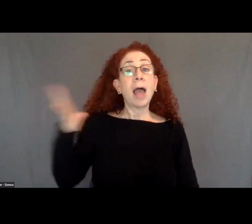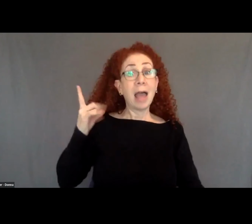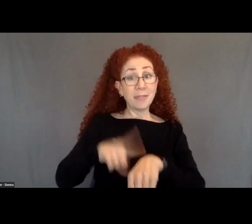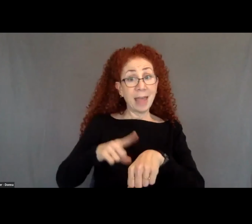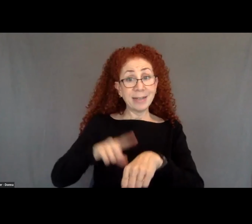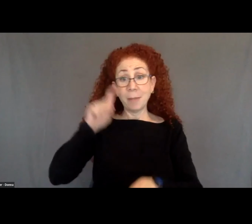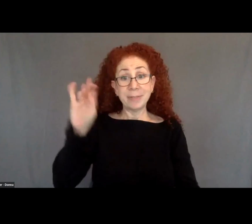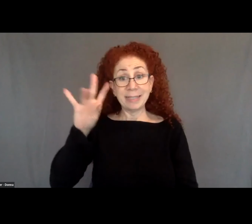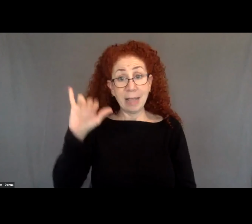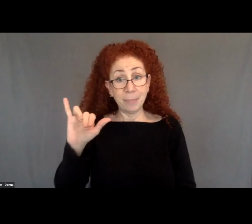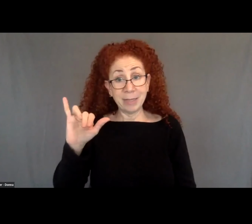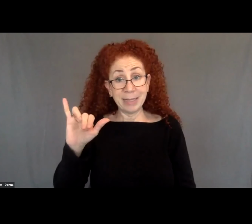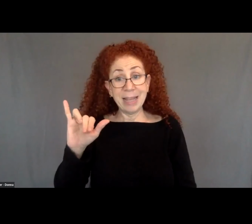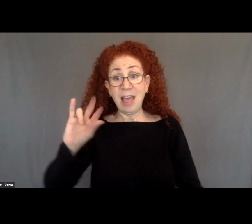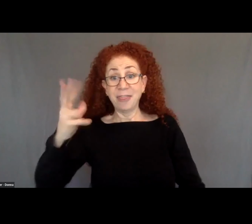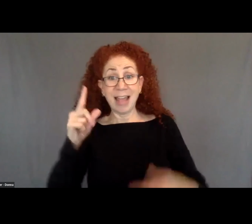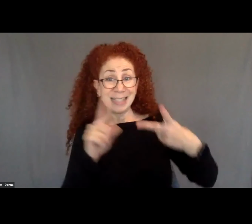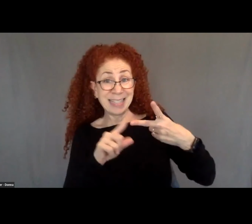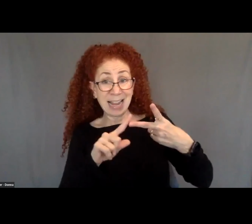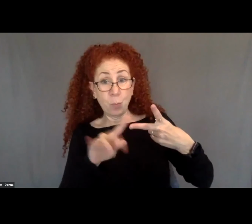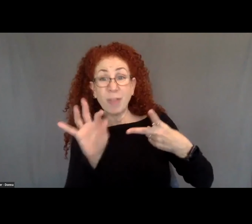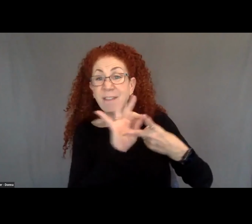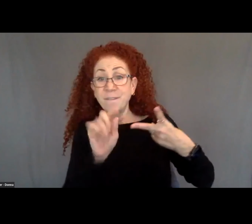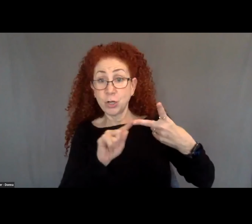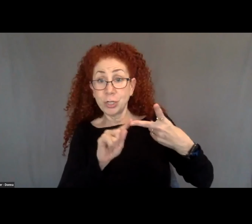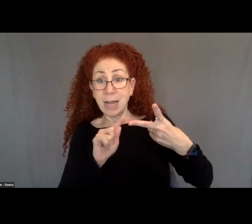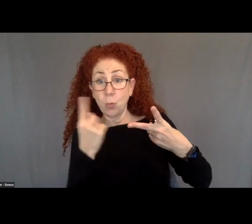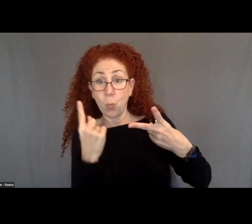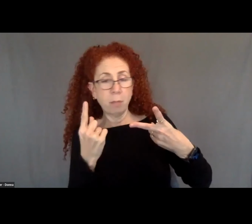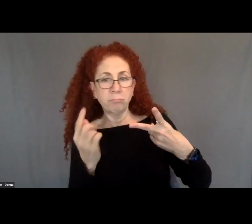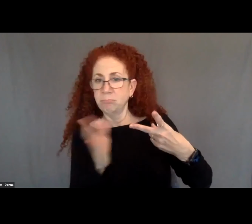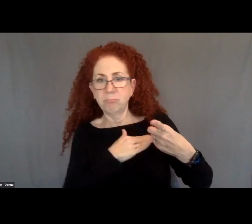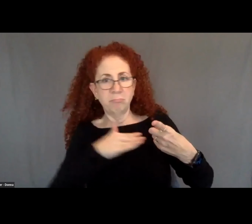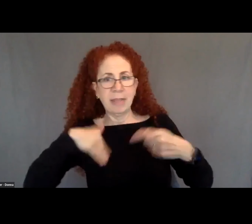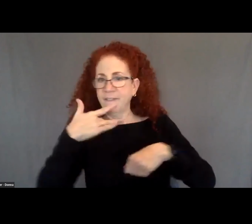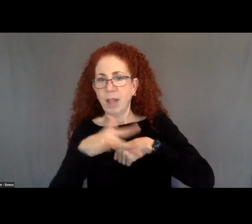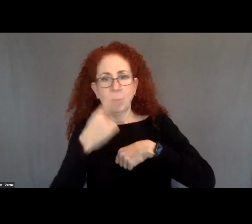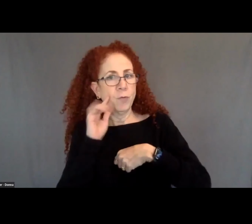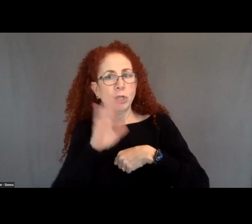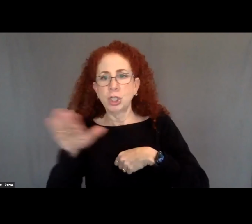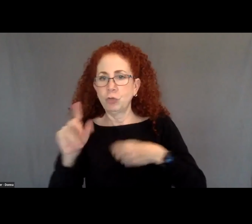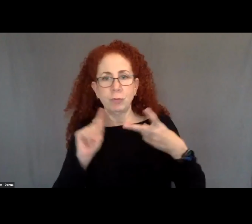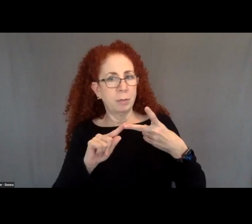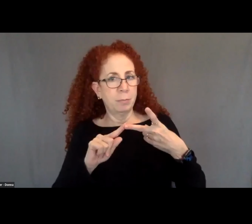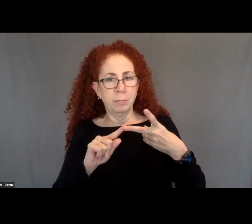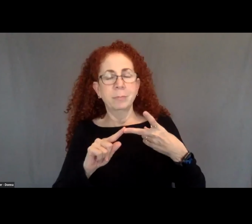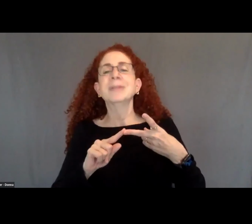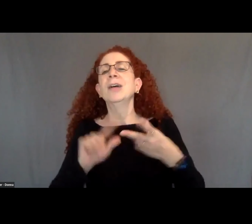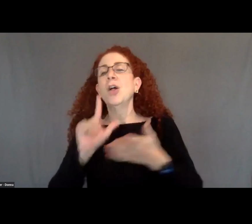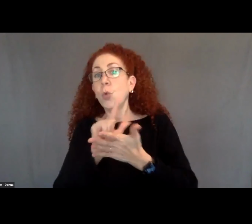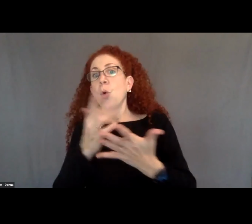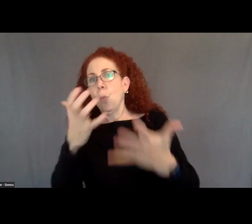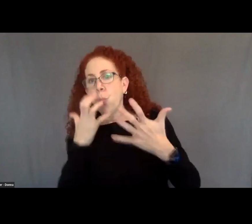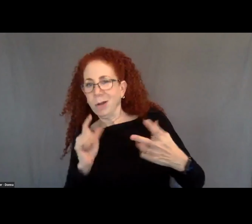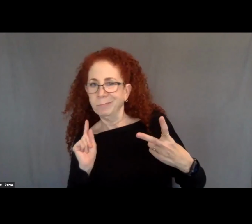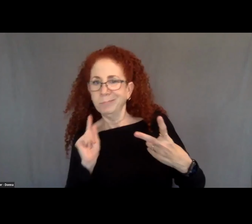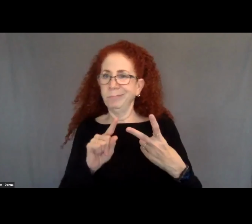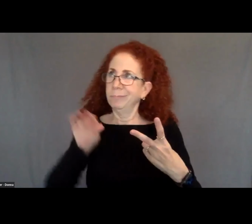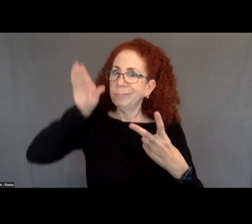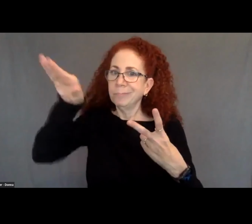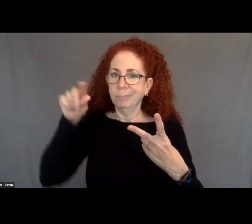Zebley case, that second functionality-focused route was not available for children. So that was really what the lawyers made the core